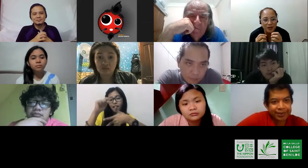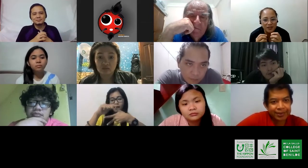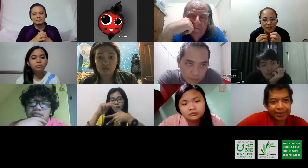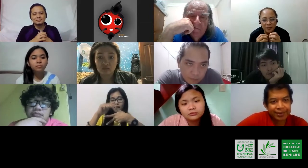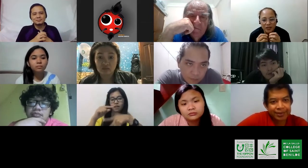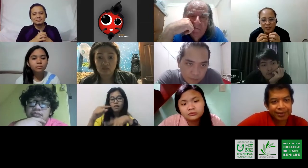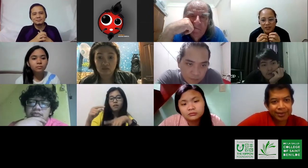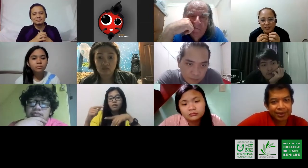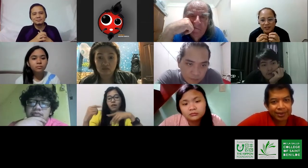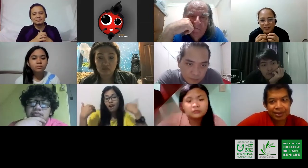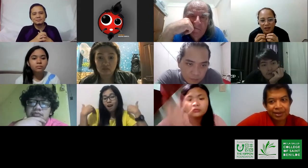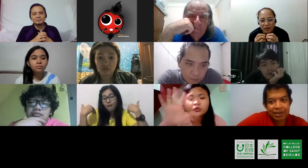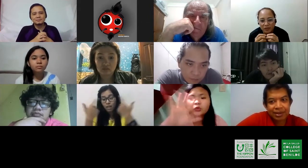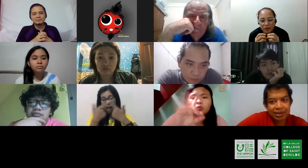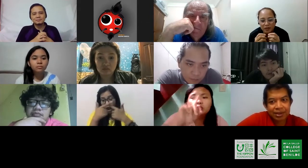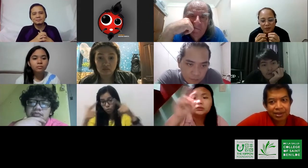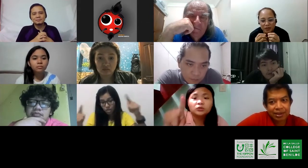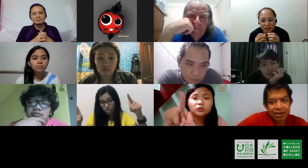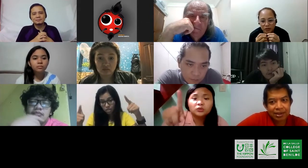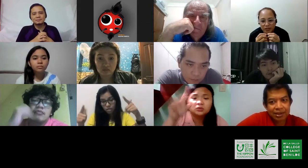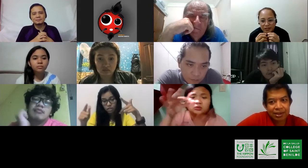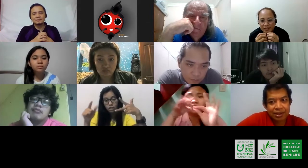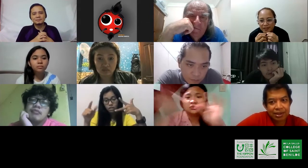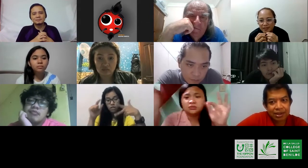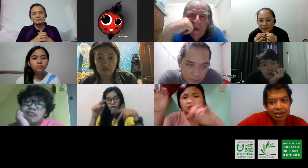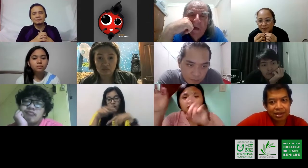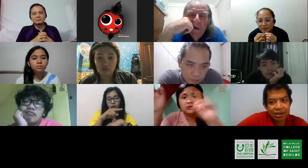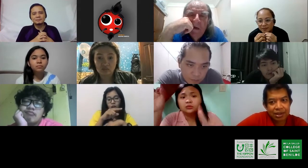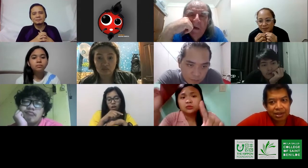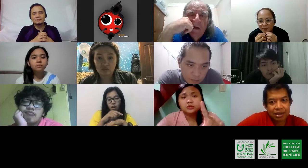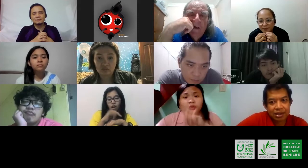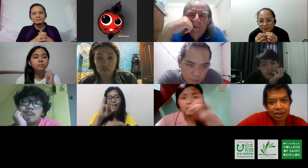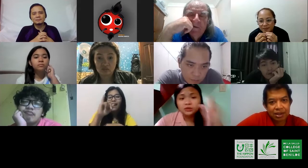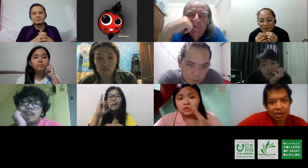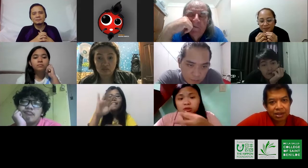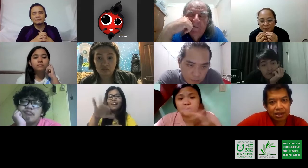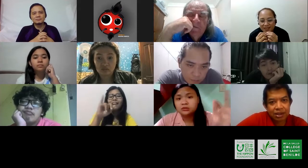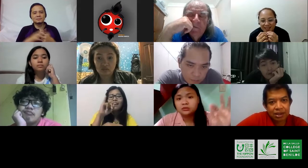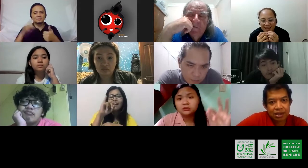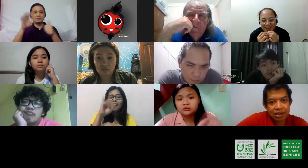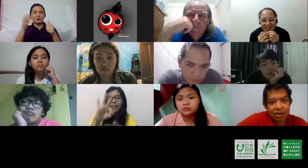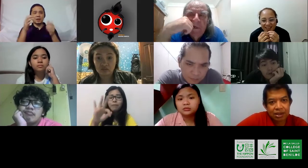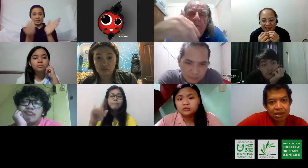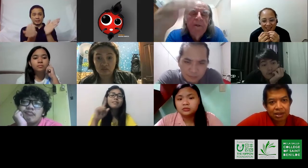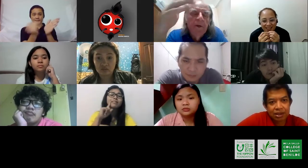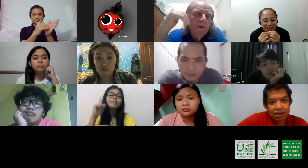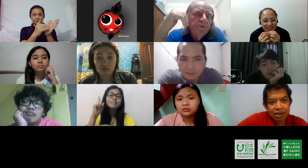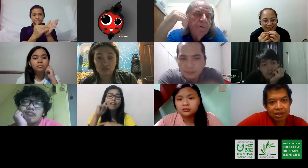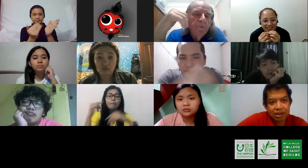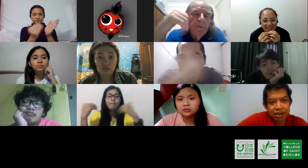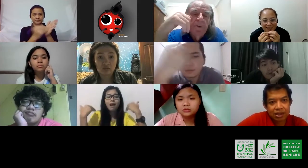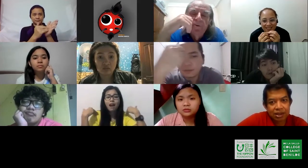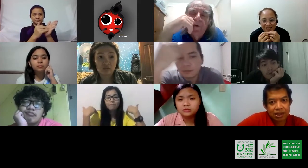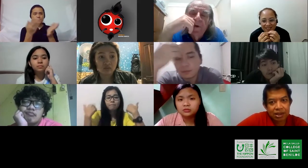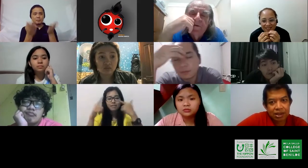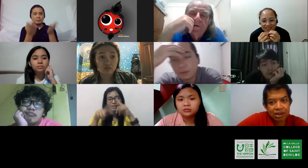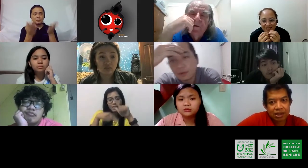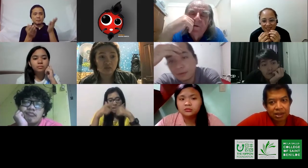of the questions or the choices. So Yami, do you want to, you remember the question? You can repeat